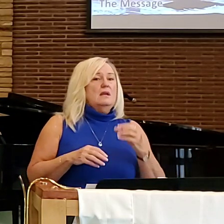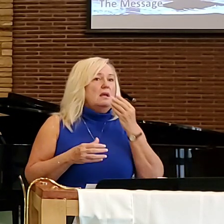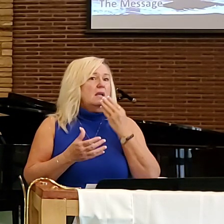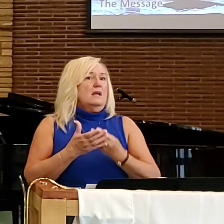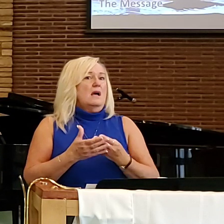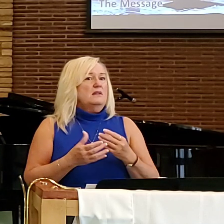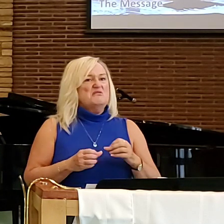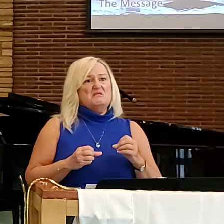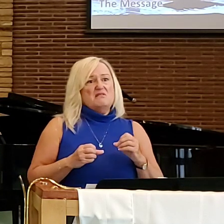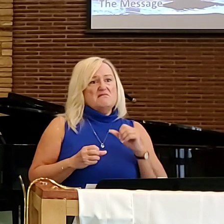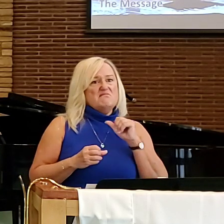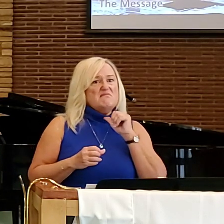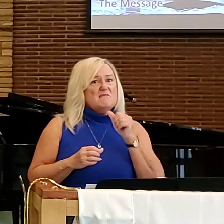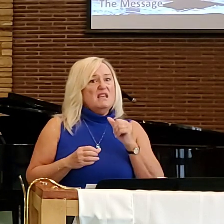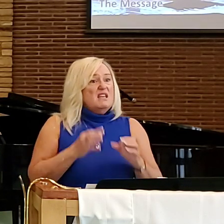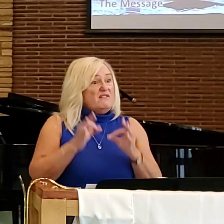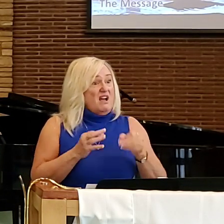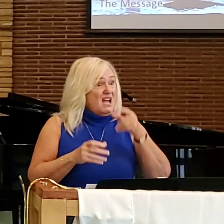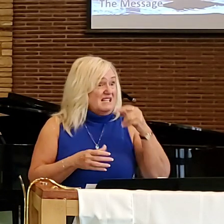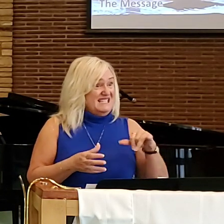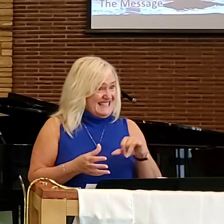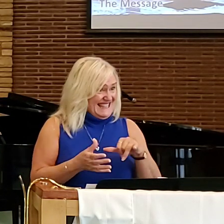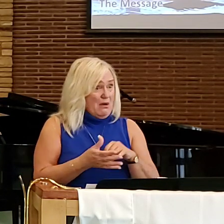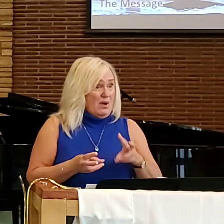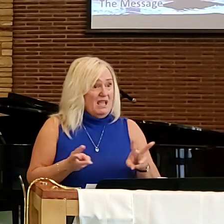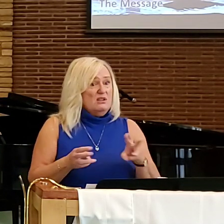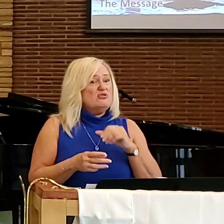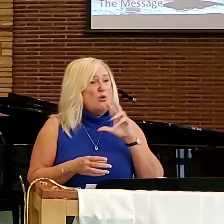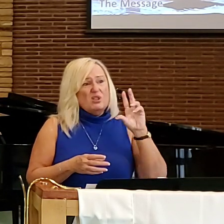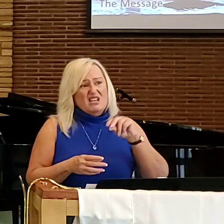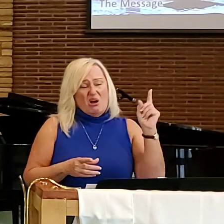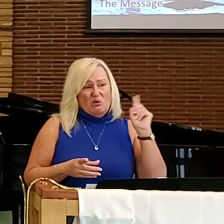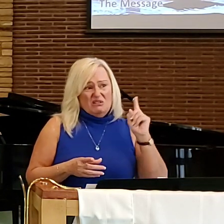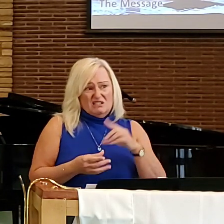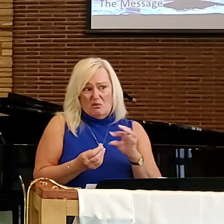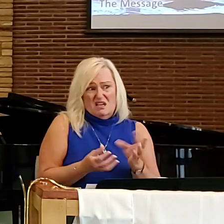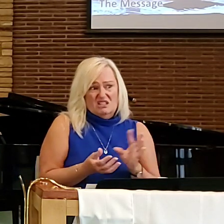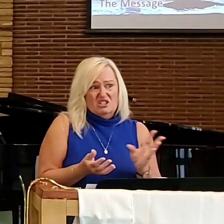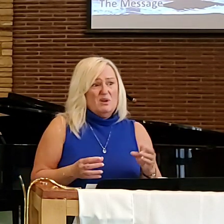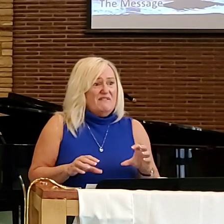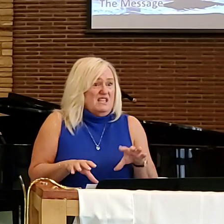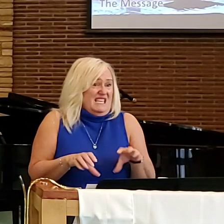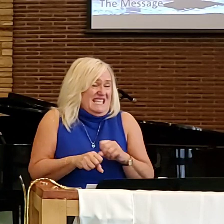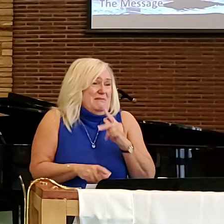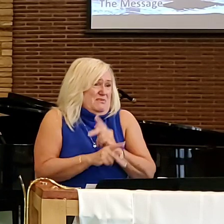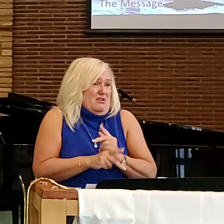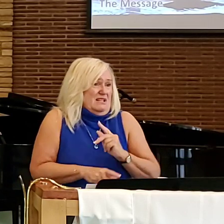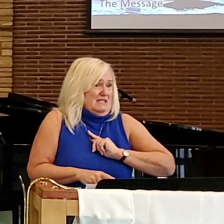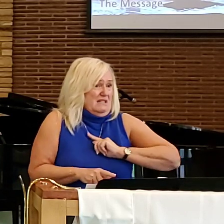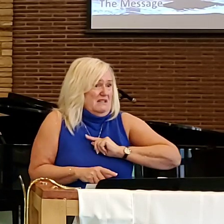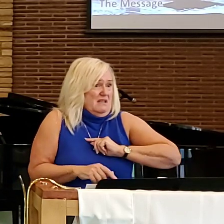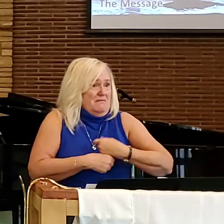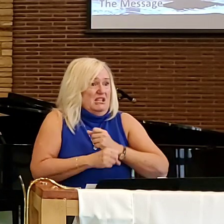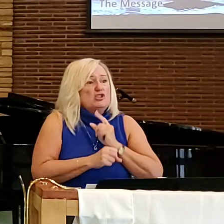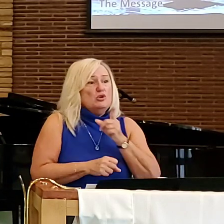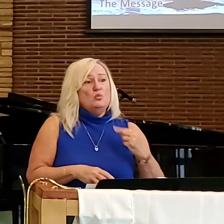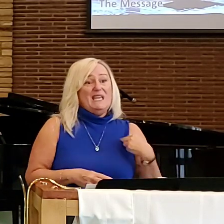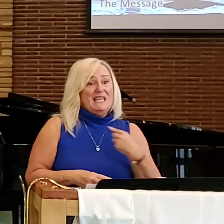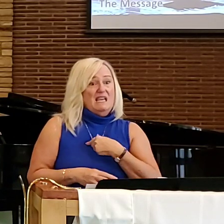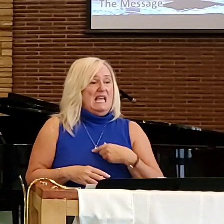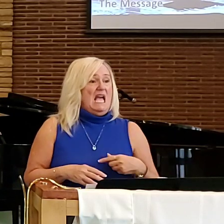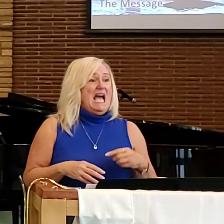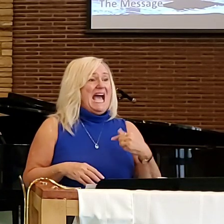go around, then we have to grab and we have to hoard and we have to make sure we get ours before the other guy